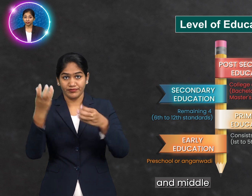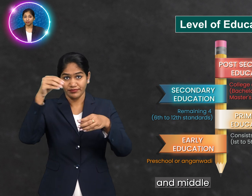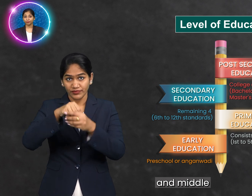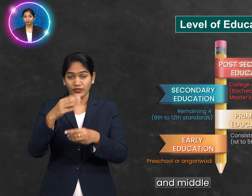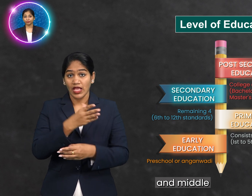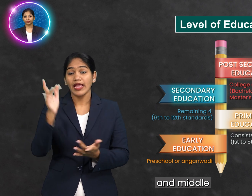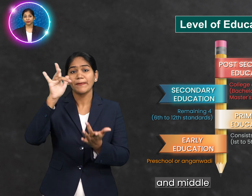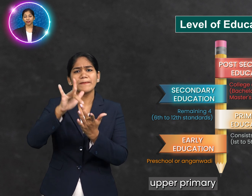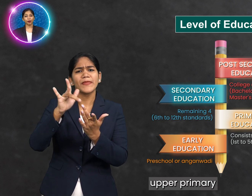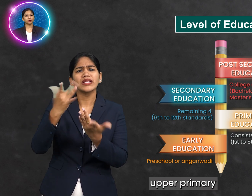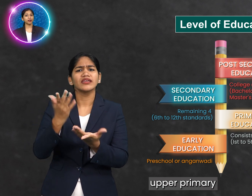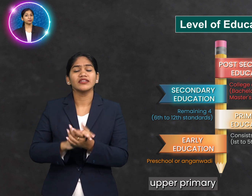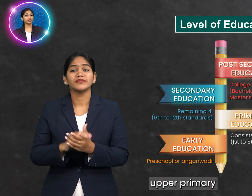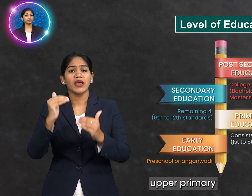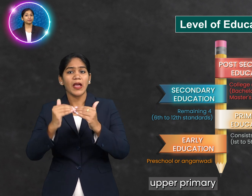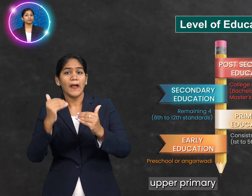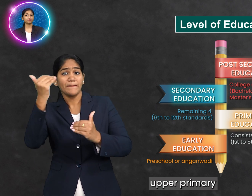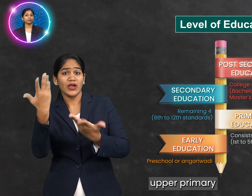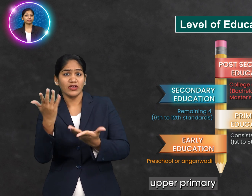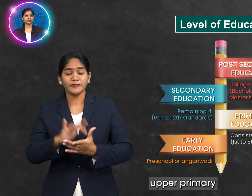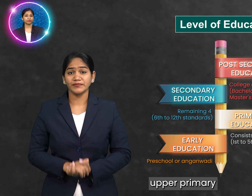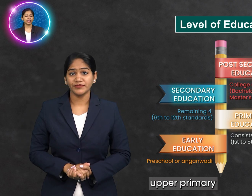and middle upper primary